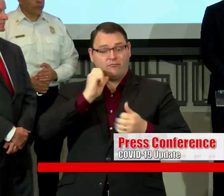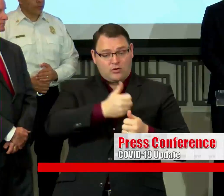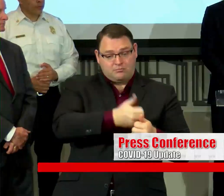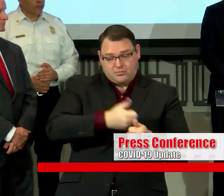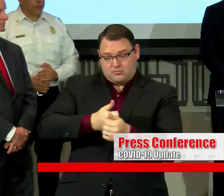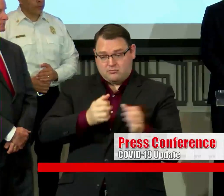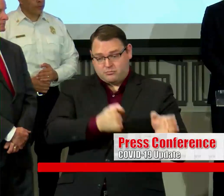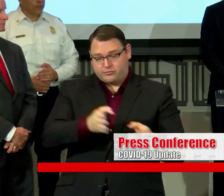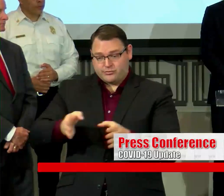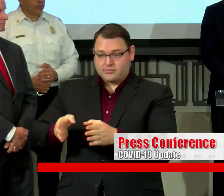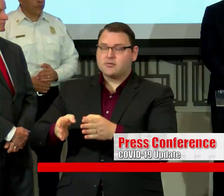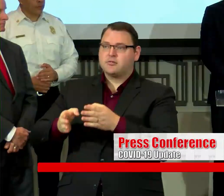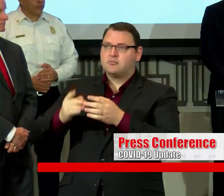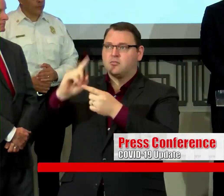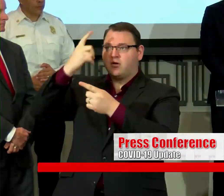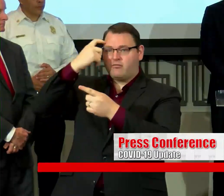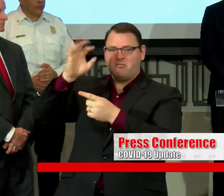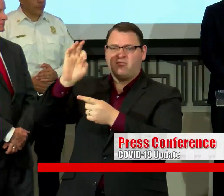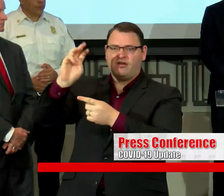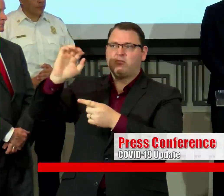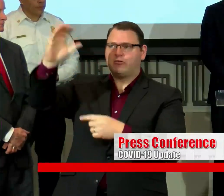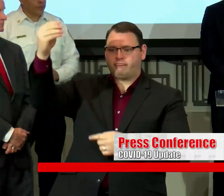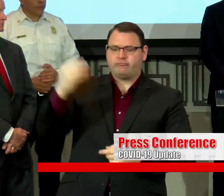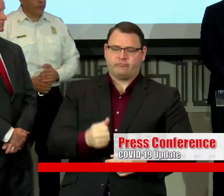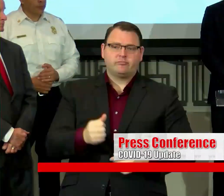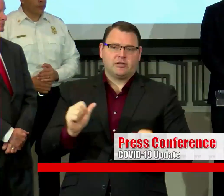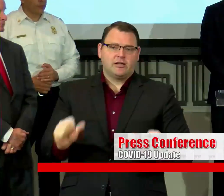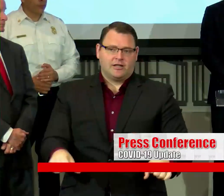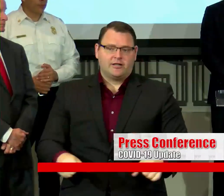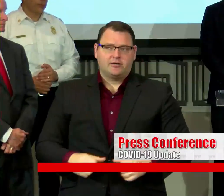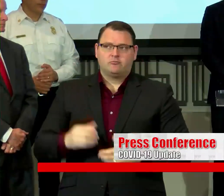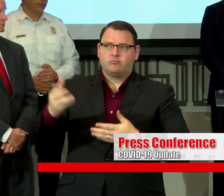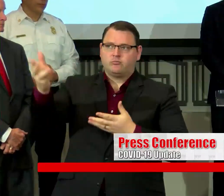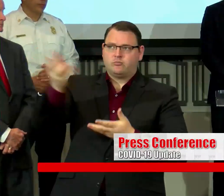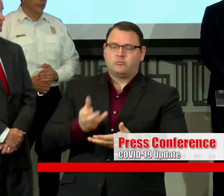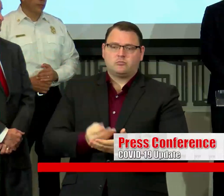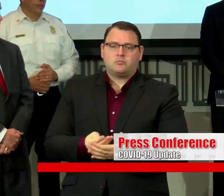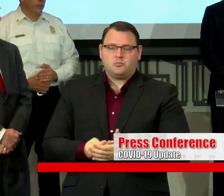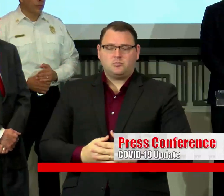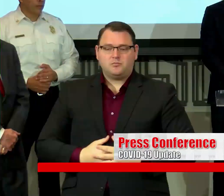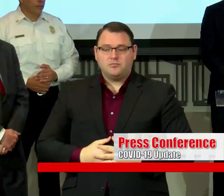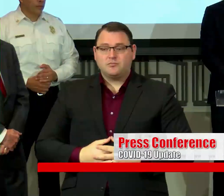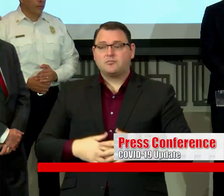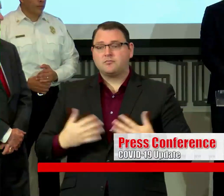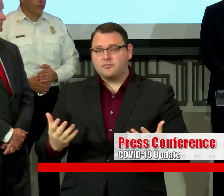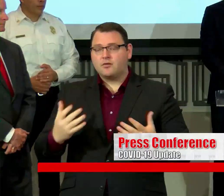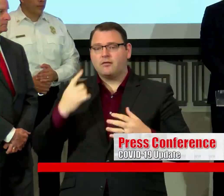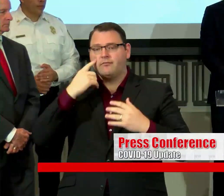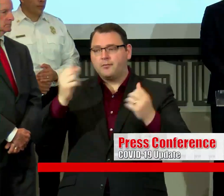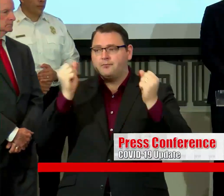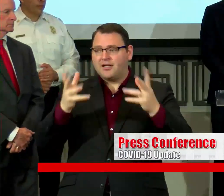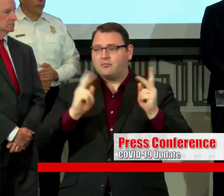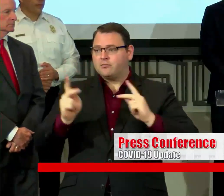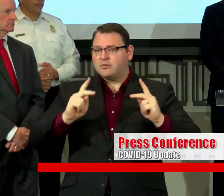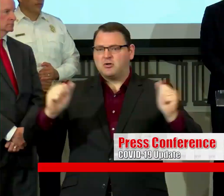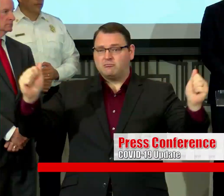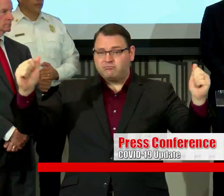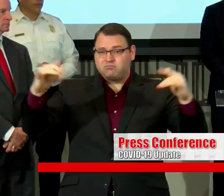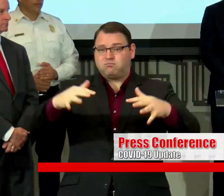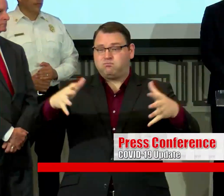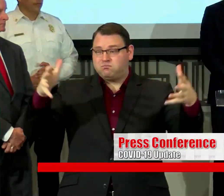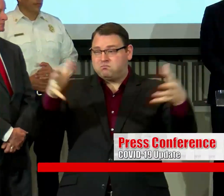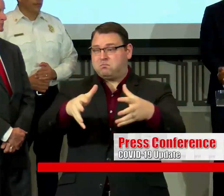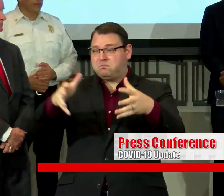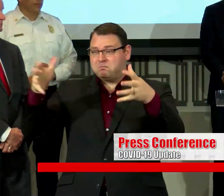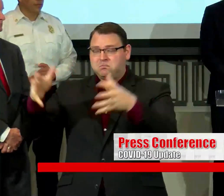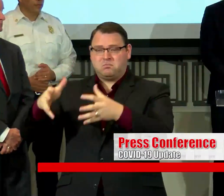of our parks, playing basketball and things of that nature, drawing big crowds. And we're taking steps to alleviate that, because the whole notion now,